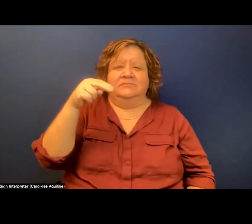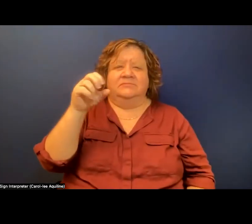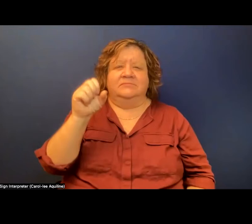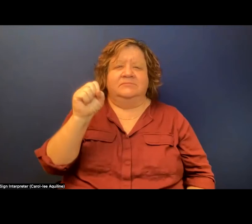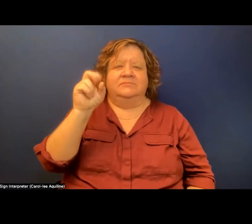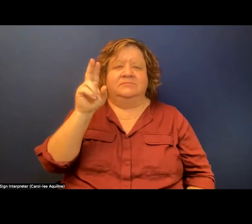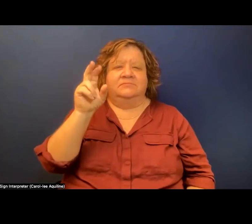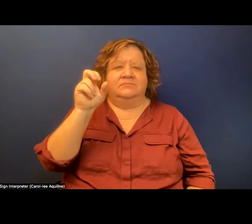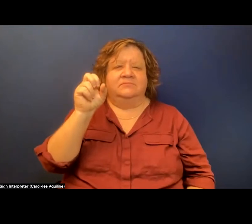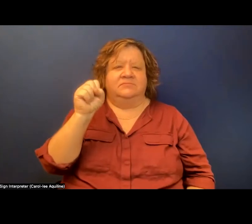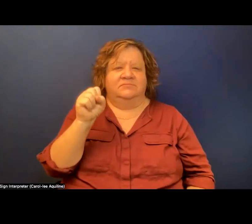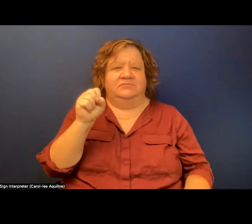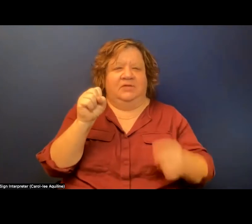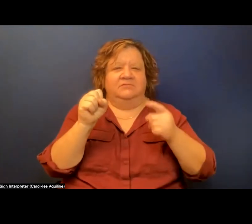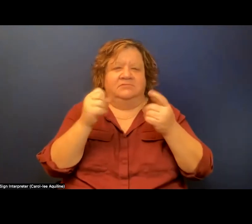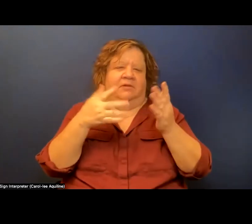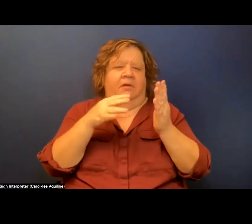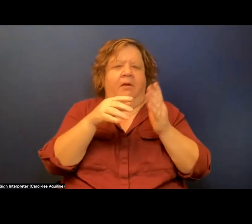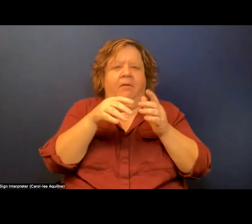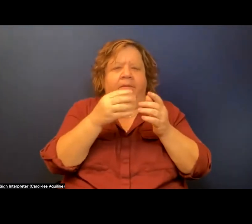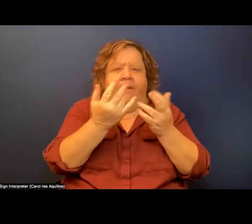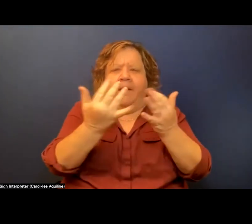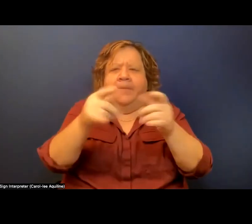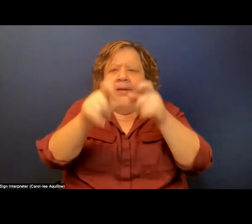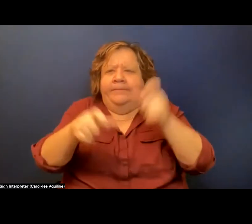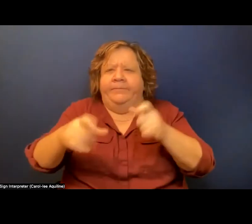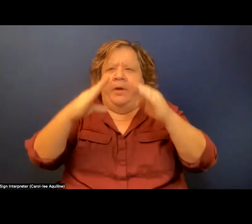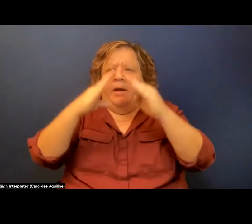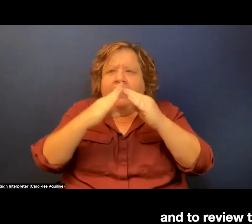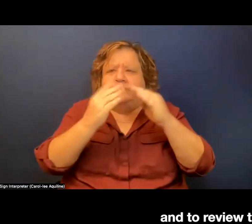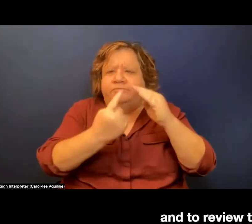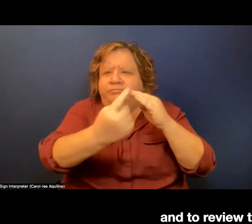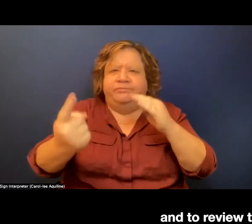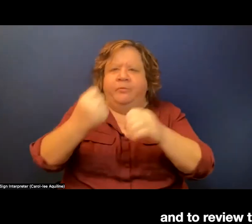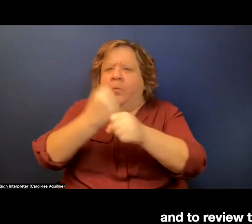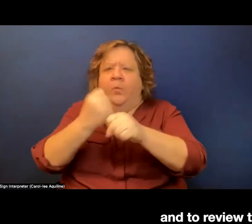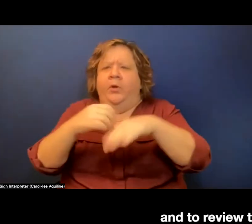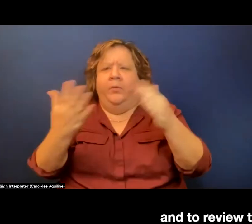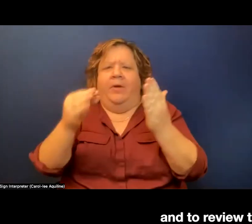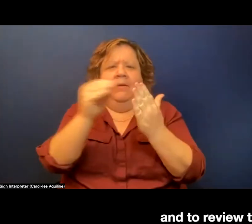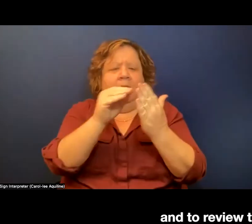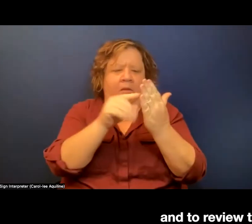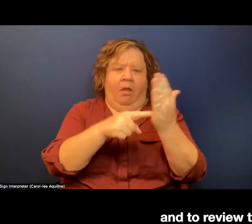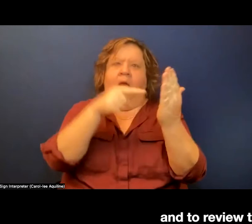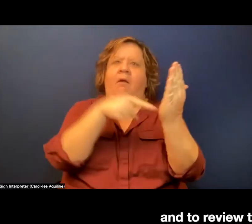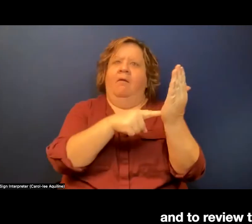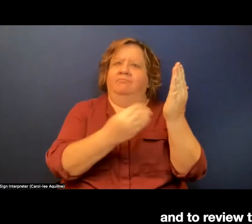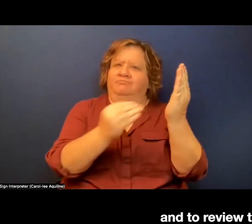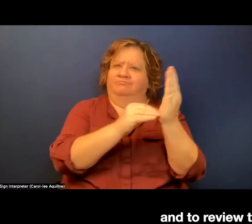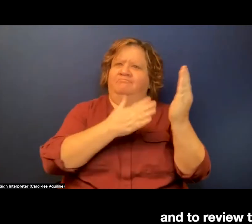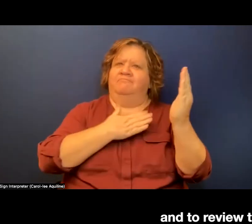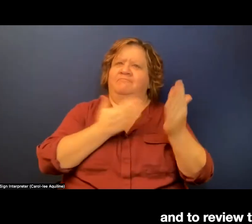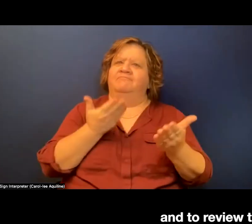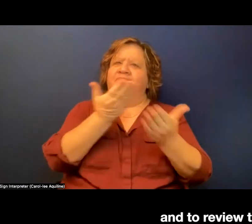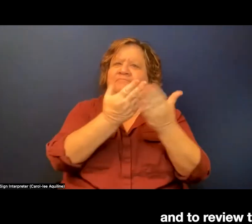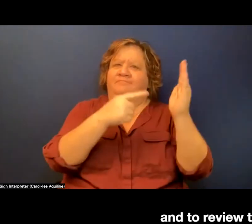in the letter that, you know, they will engage Access Bangladesh Foundation to review the publicity materials, to